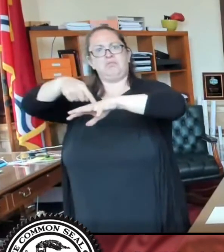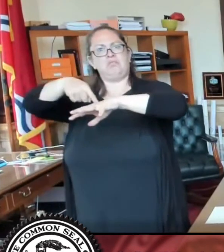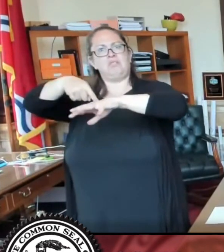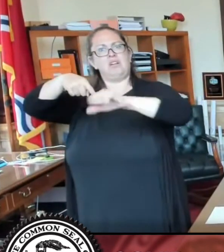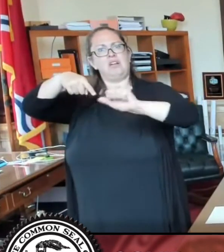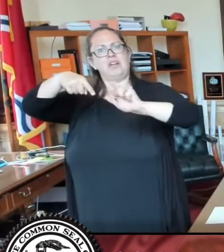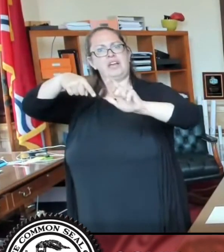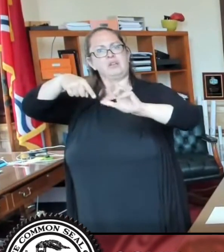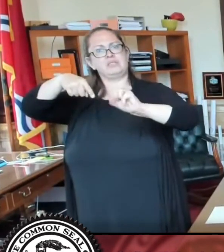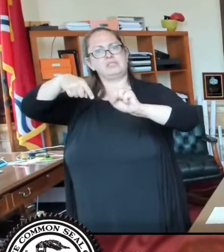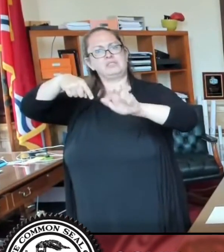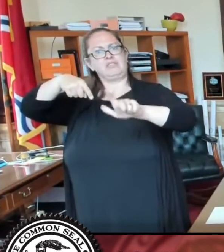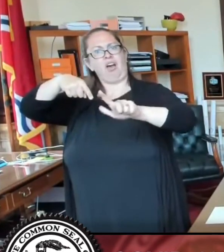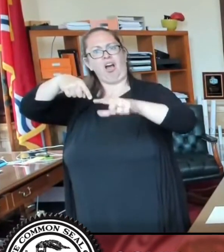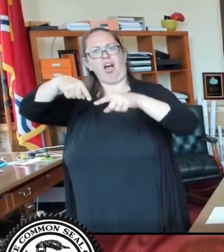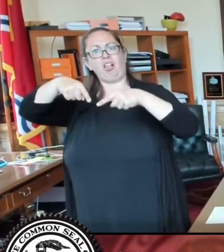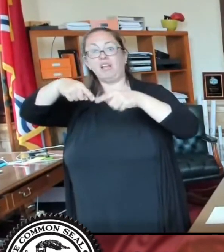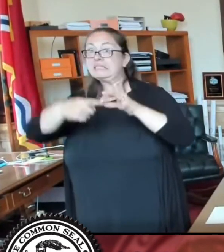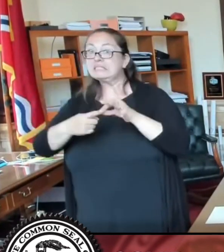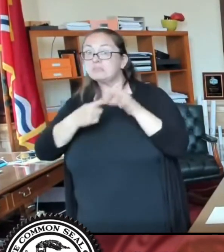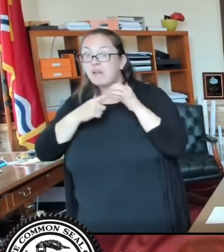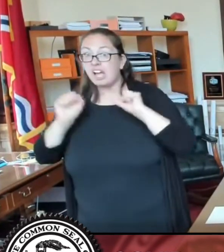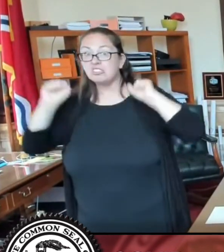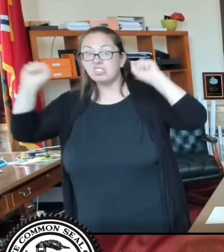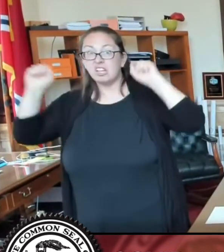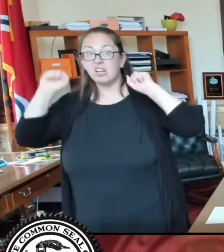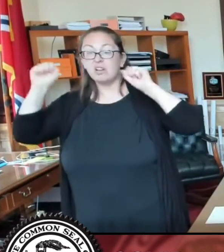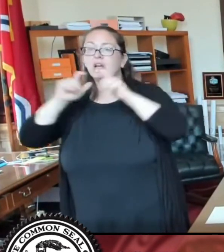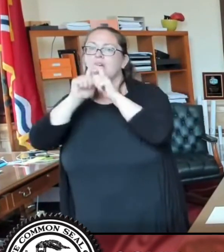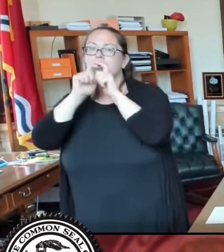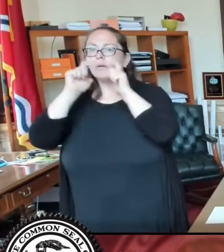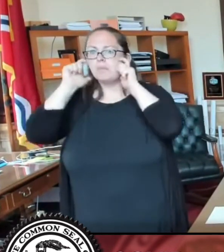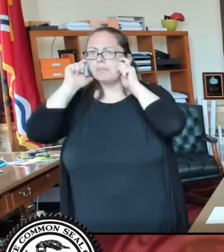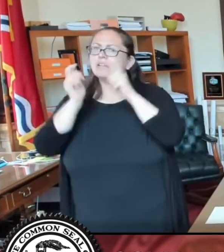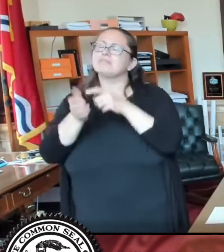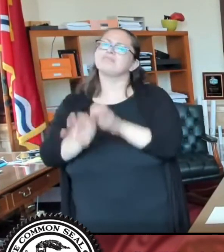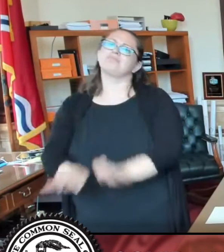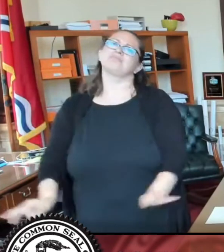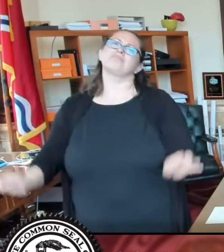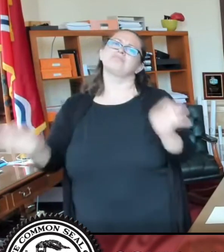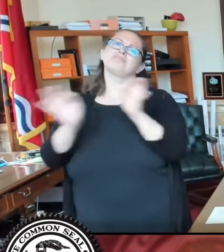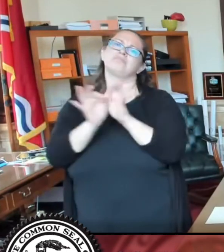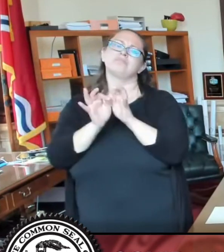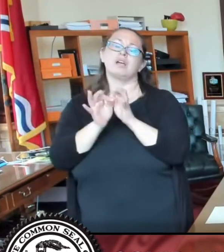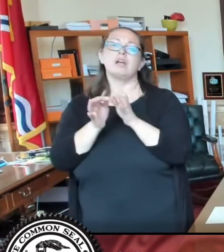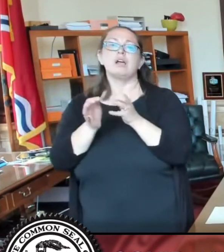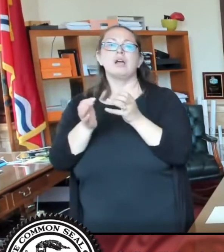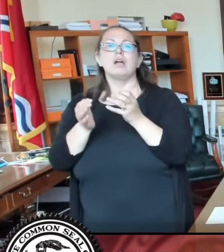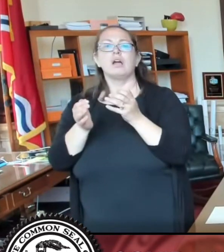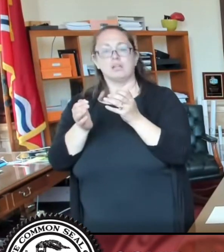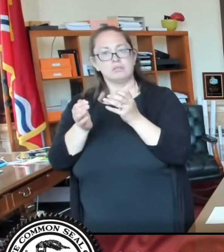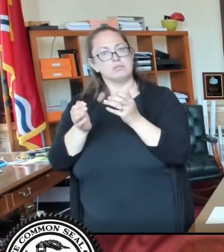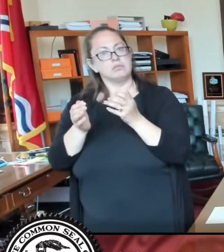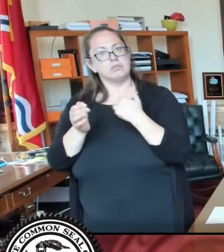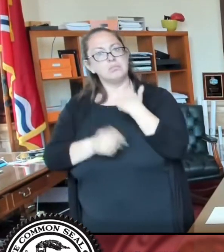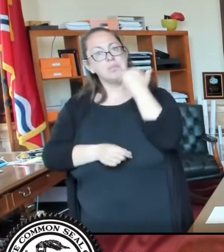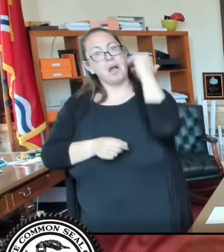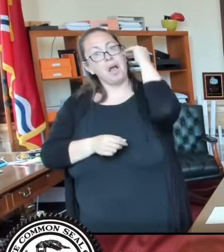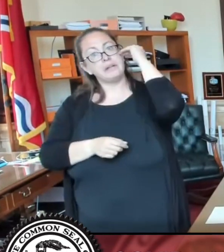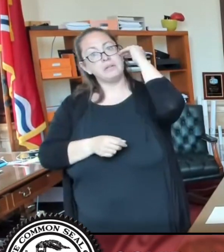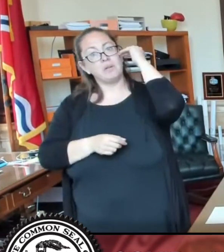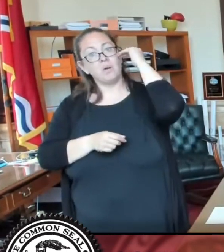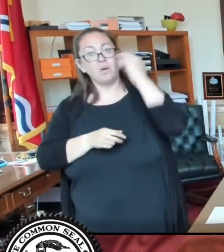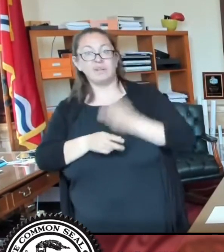out, especially there, you know, masks are important. I do know that